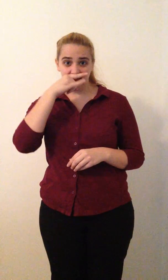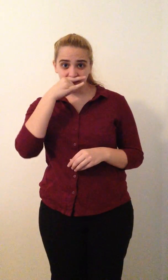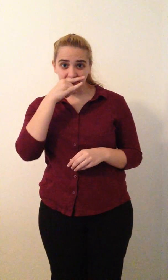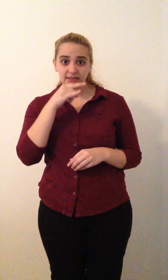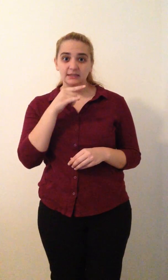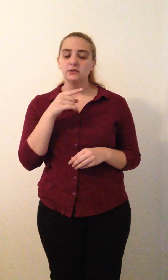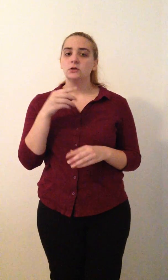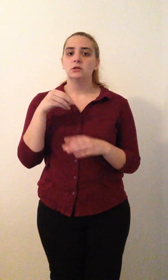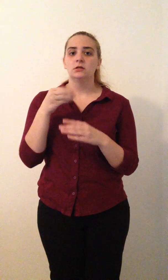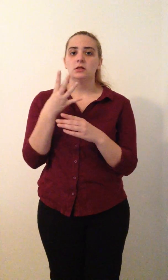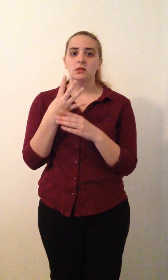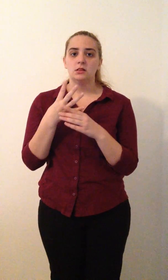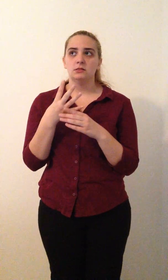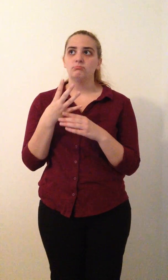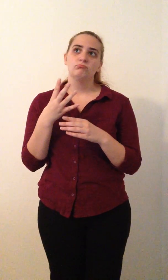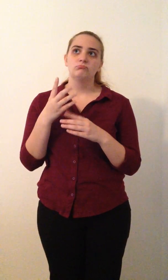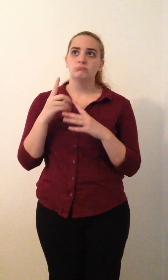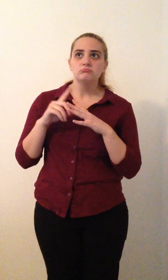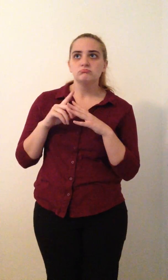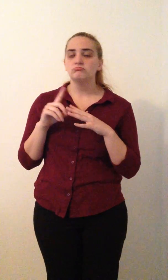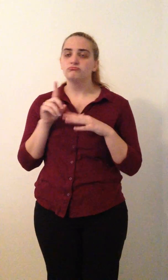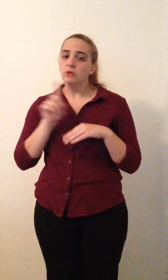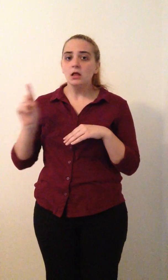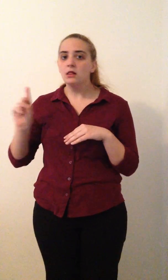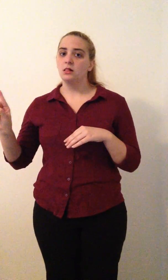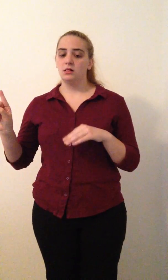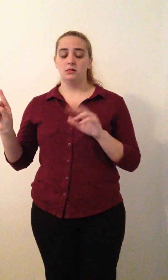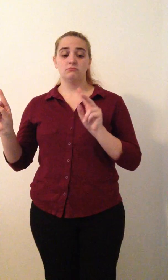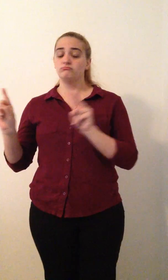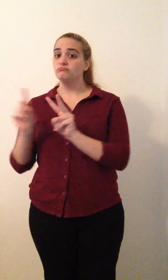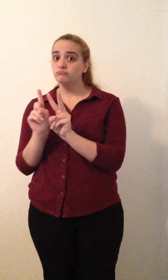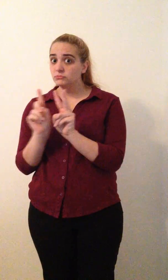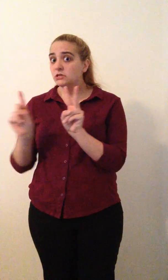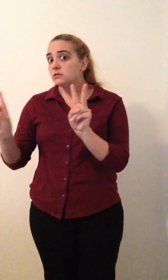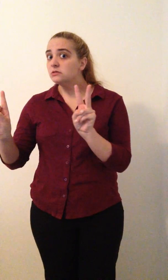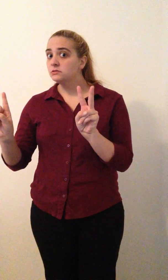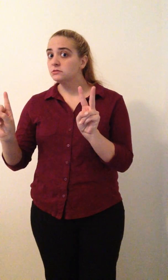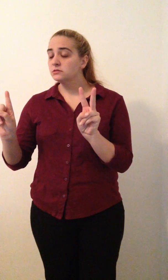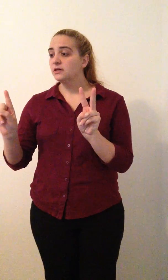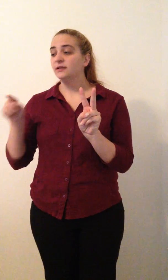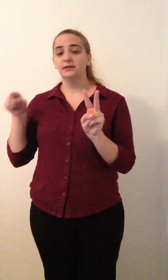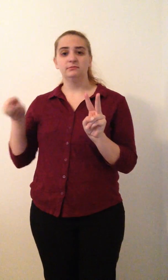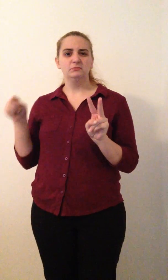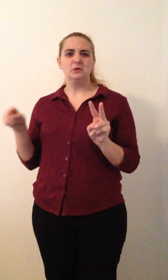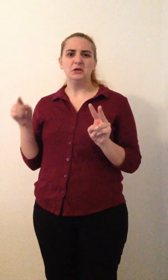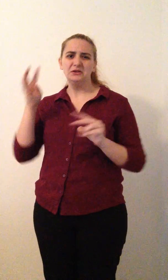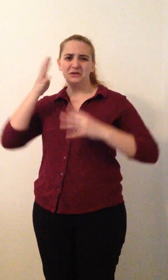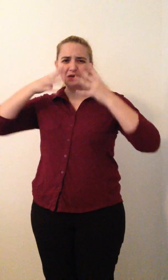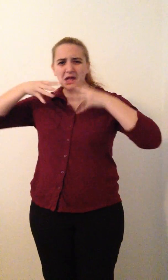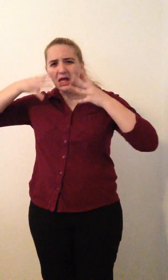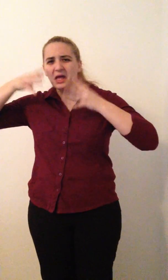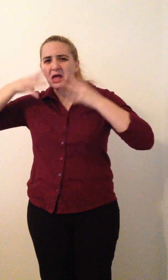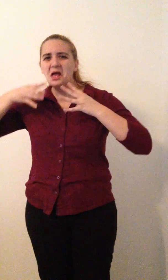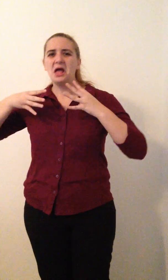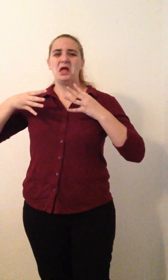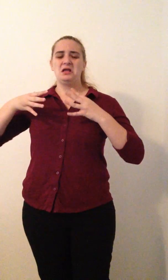And when we go through a breakup, when somebody breaks up with us, that's essentially